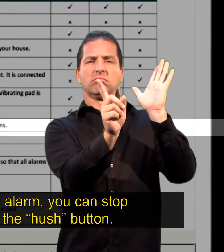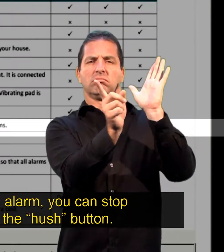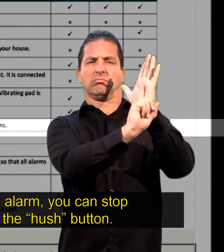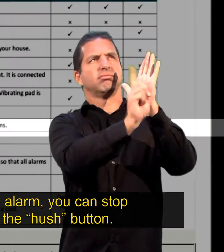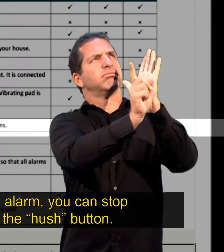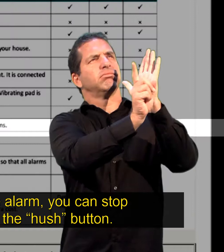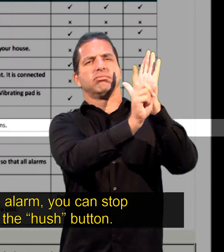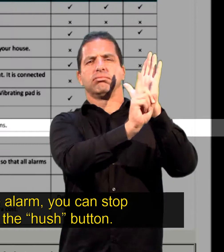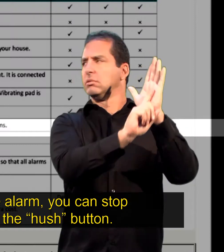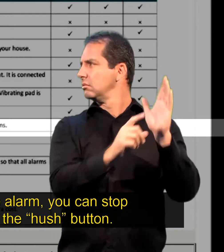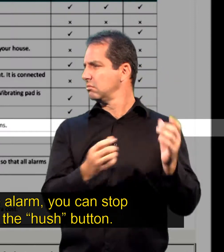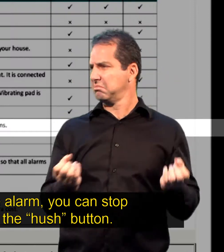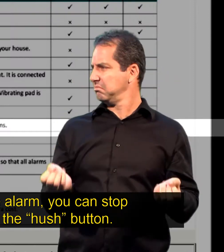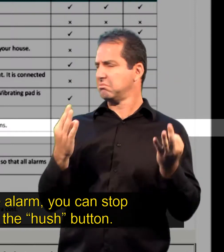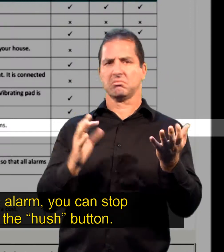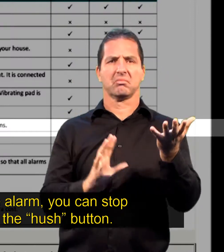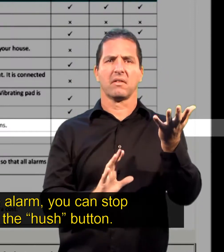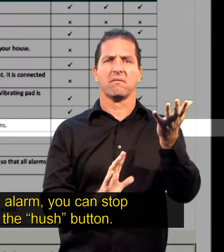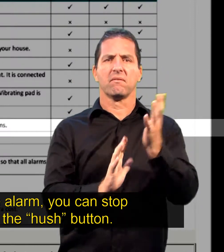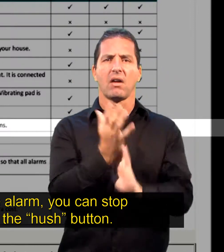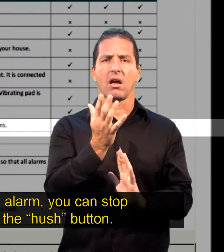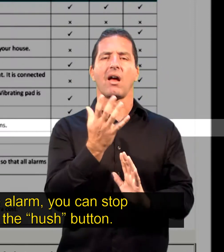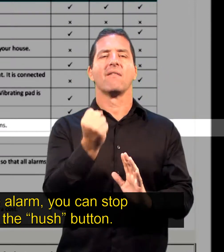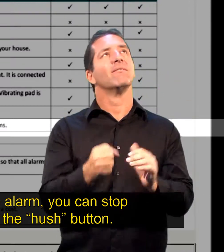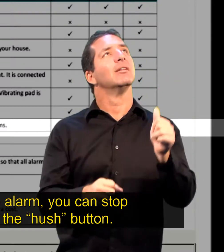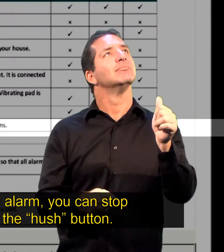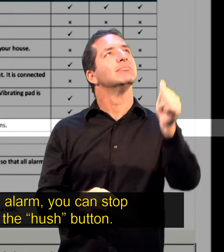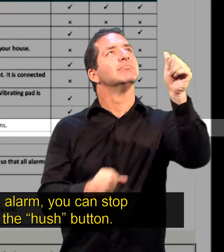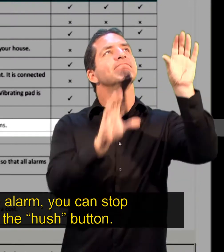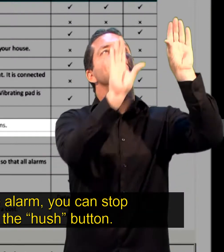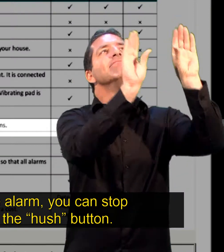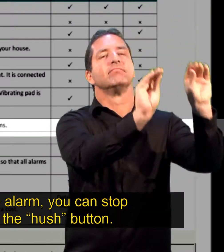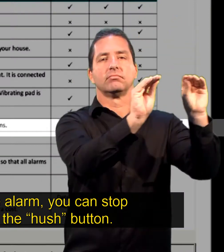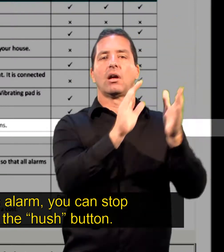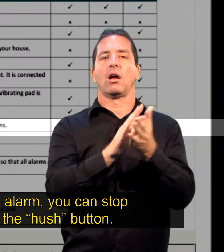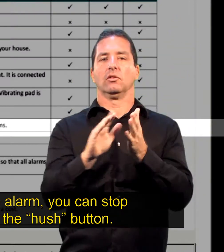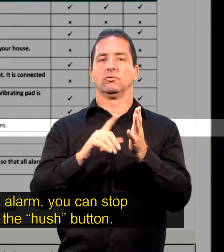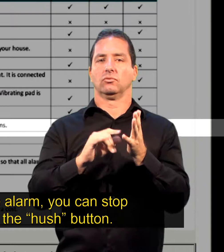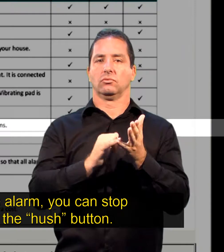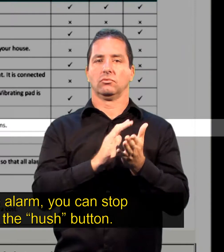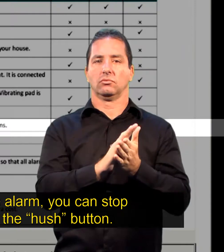If there is a false alarm, you can stop the alarm with the hush button.